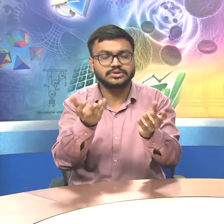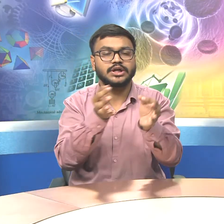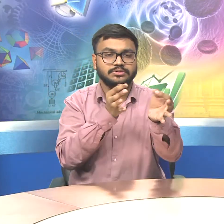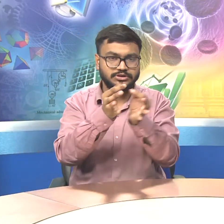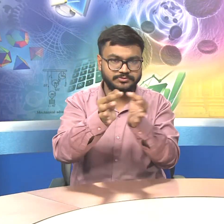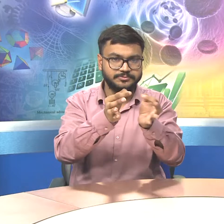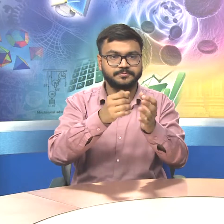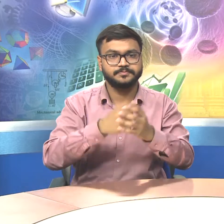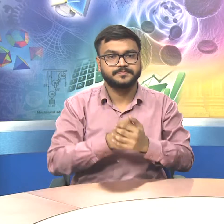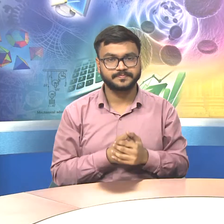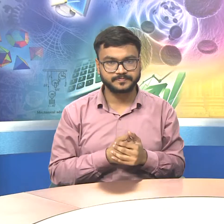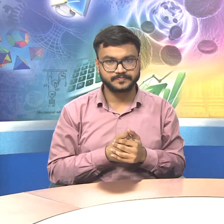structure in ISL.